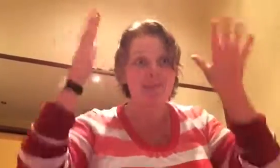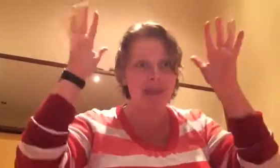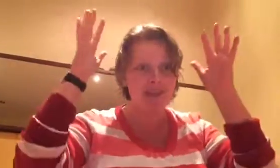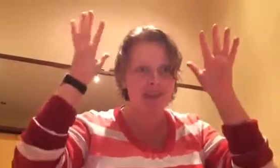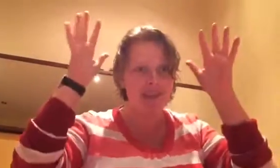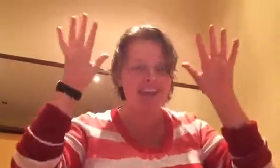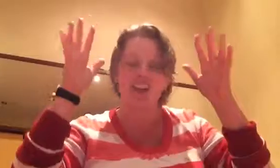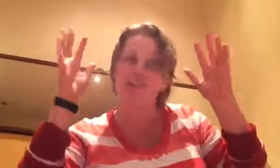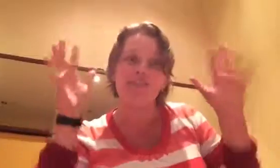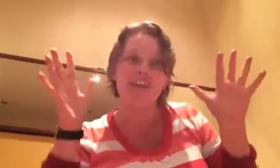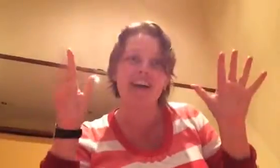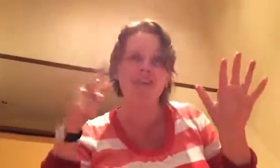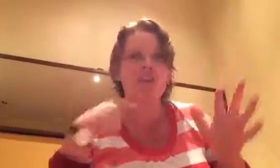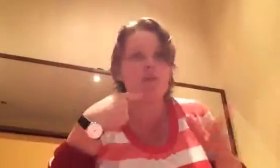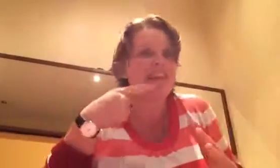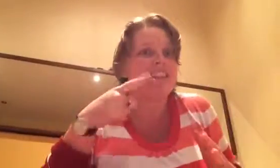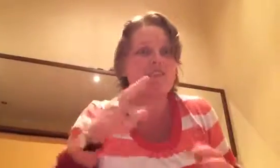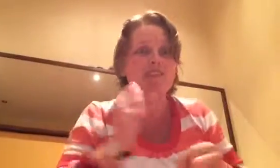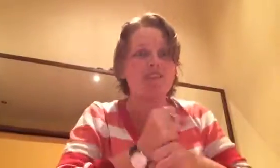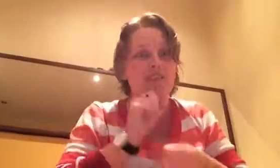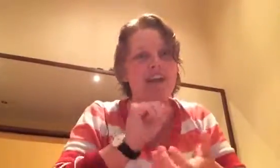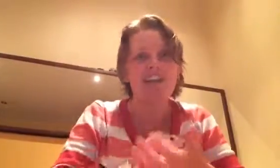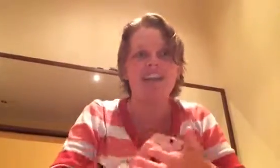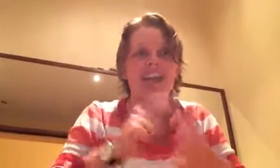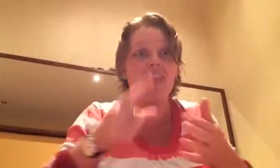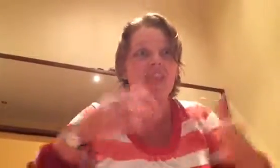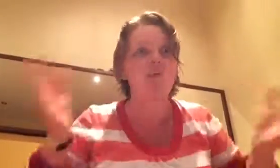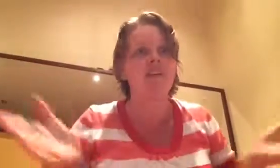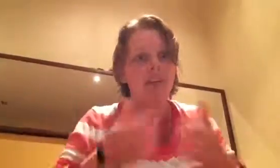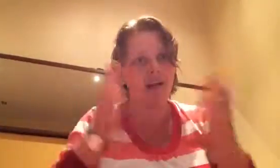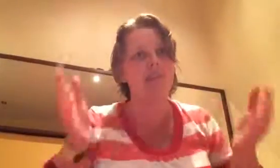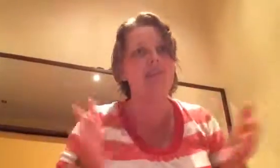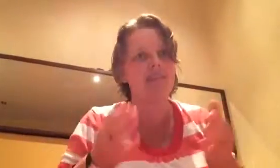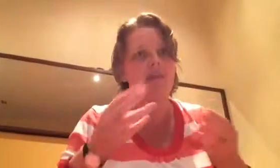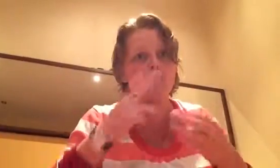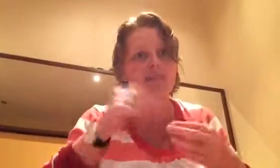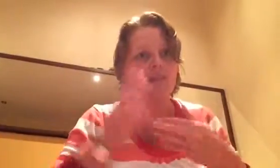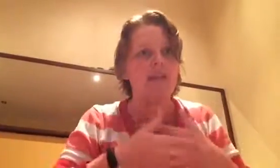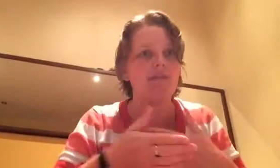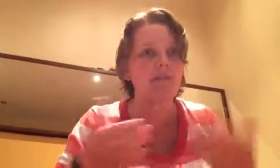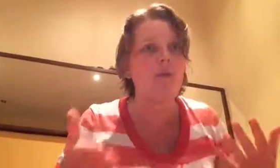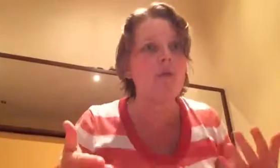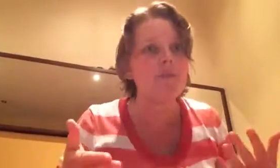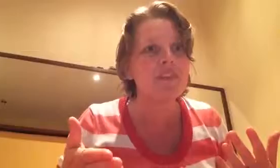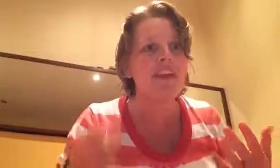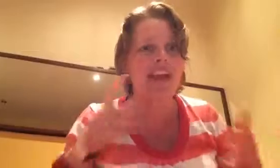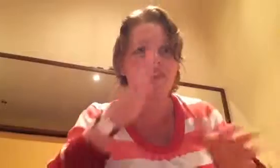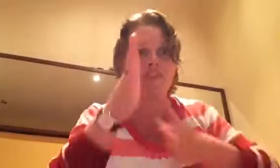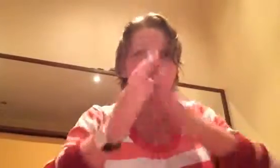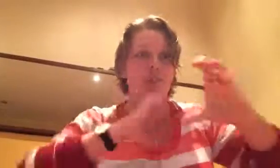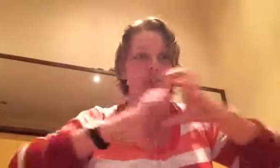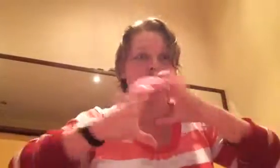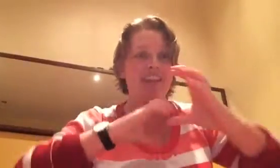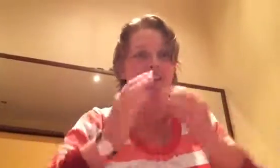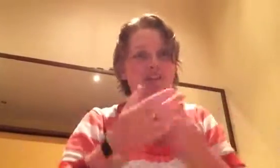make sure you make it lots of fun when they do the right thing, and that will encourage them to speak even more and to communicate with